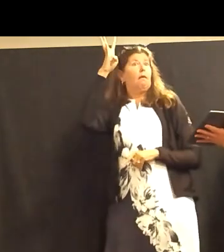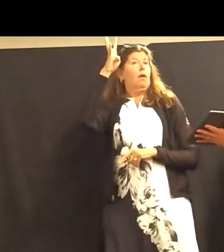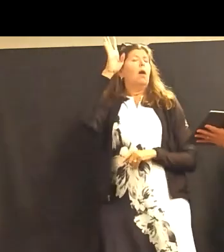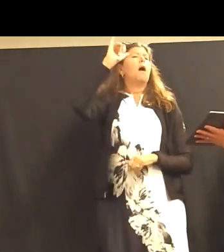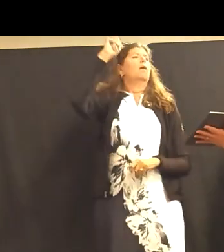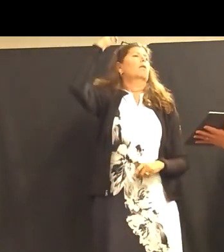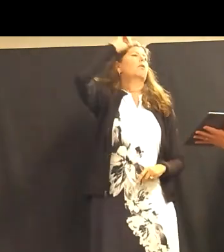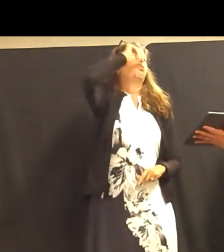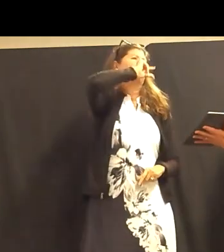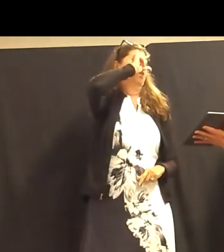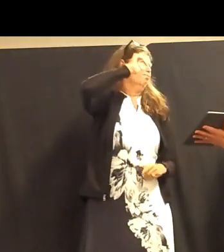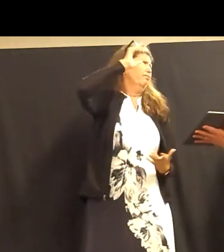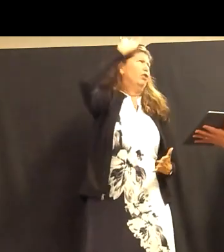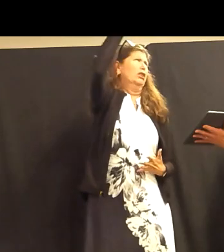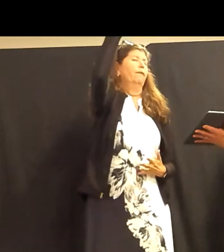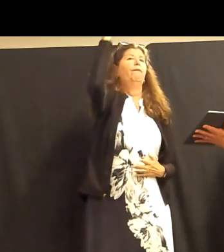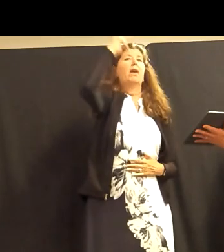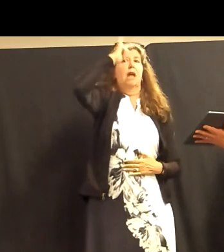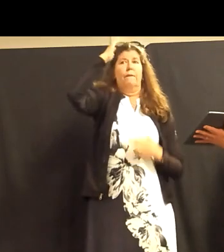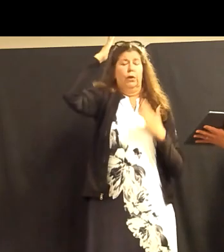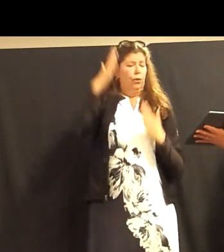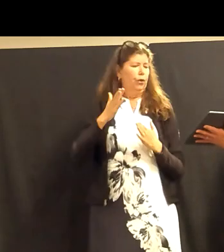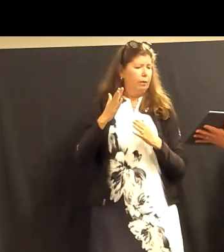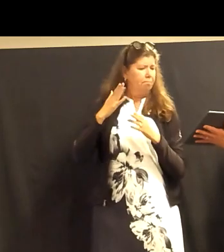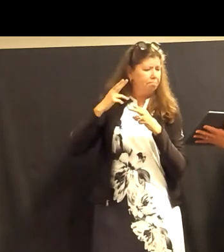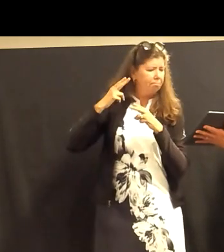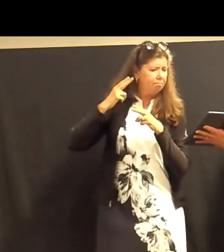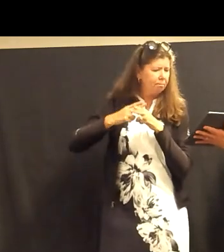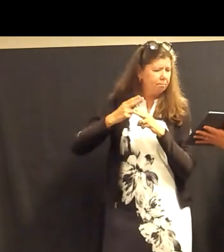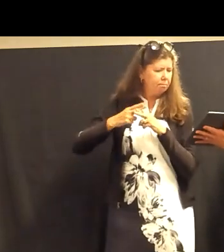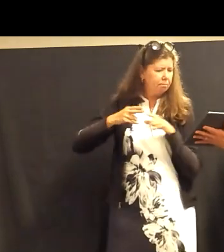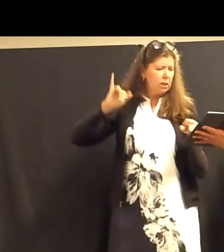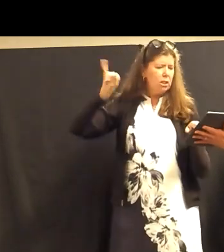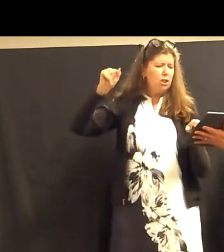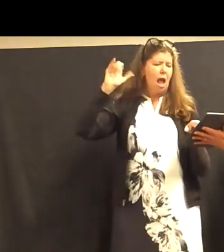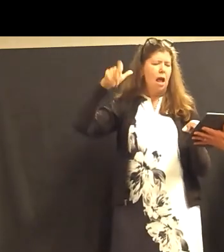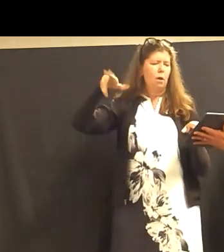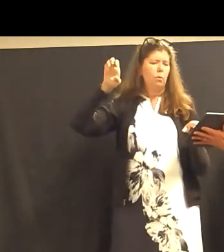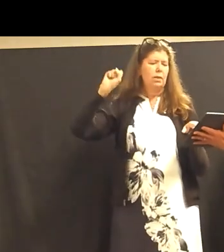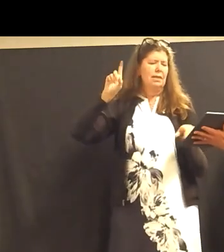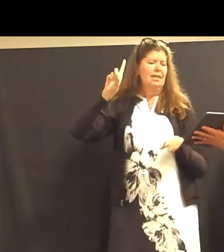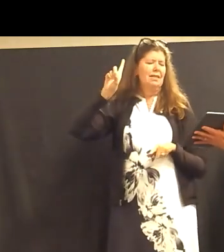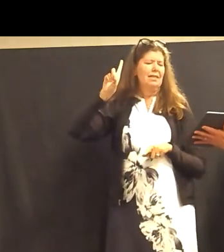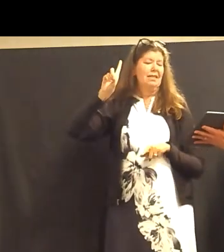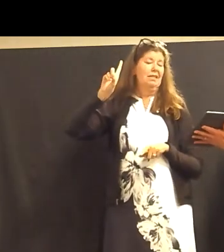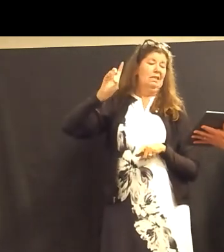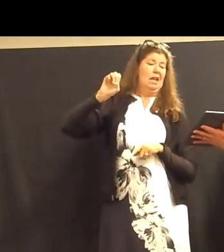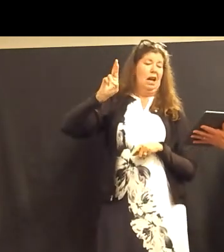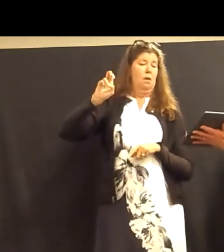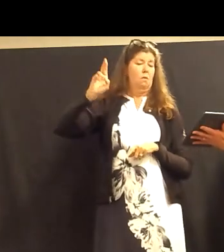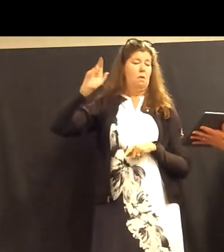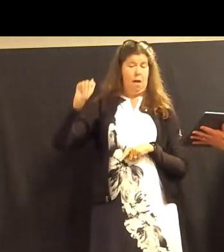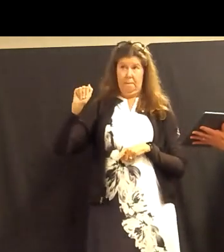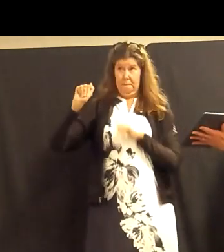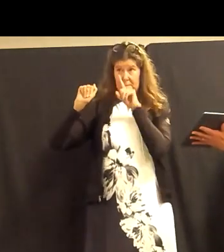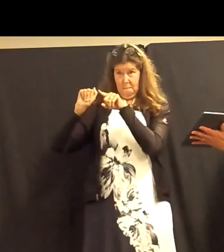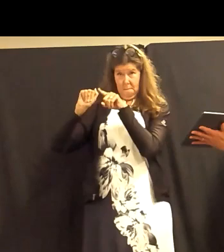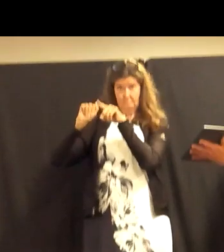Phonocentrism was a term created by a philosopher,